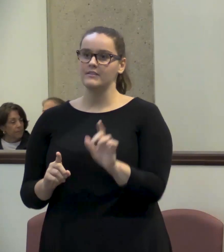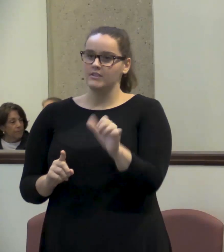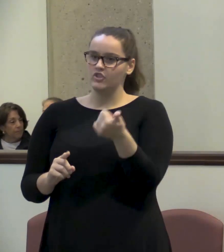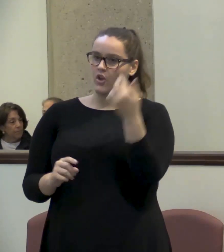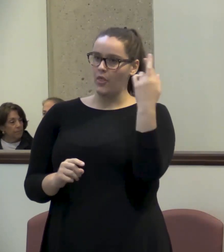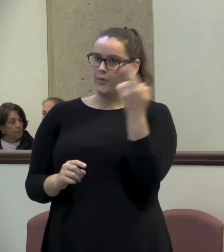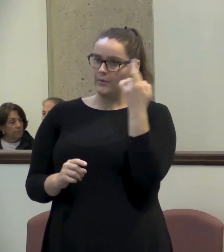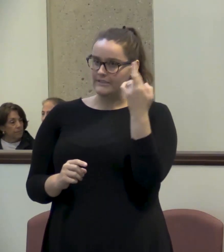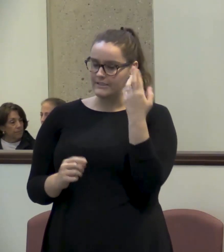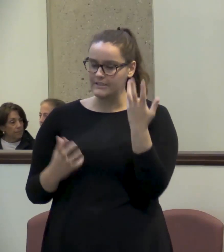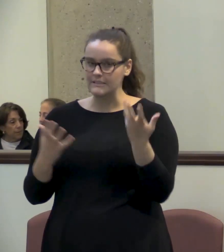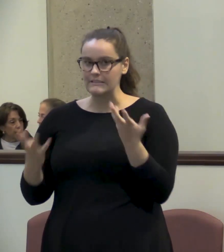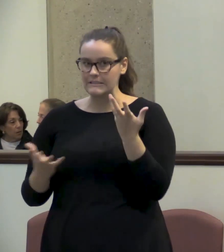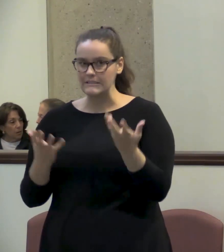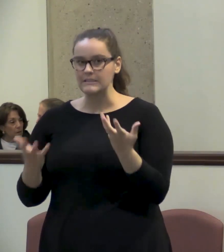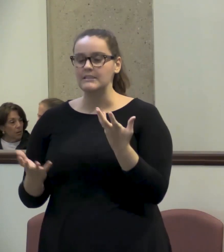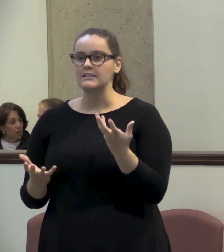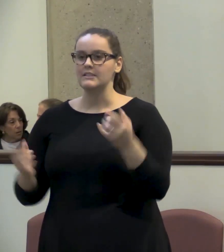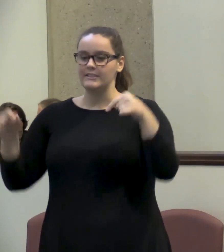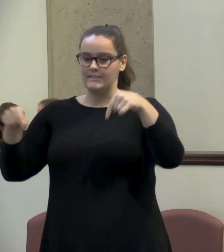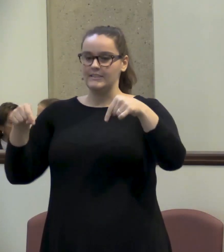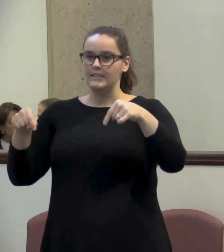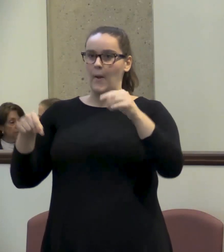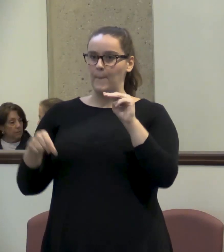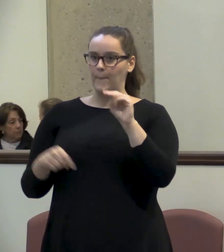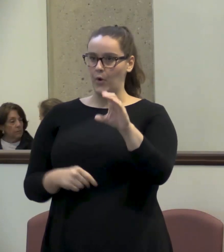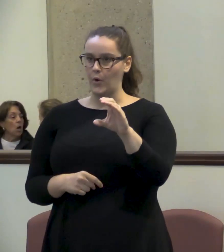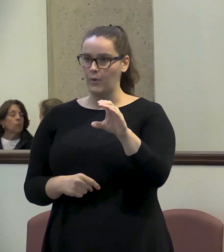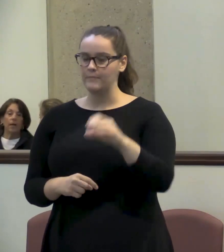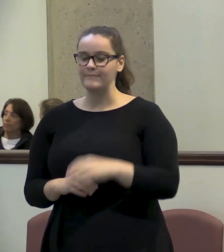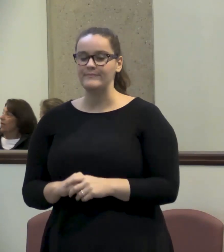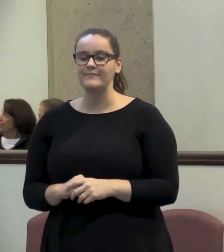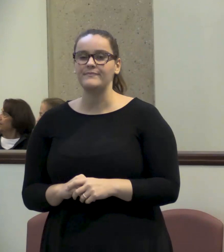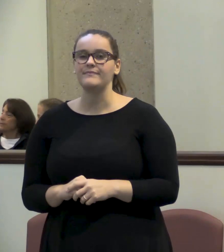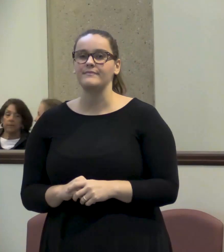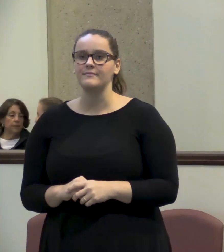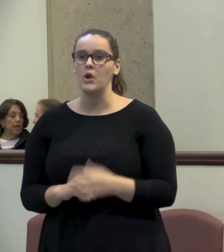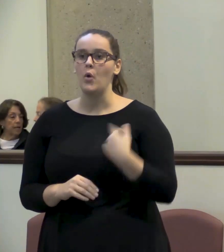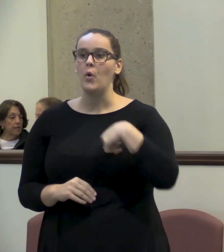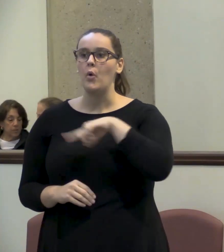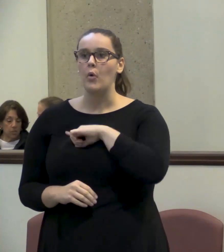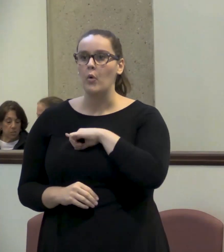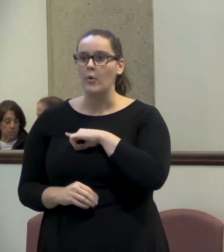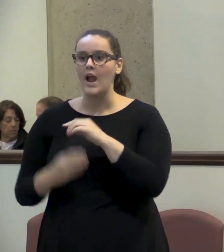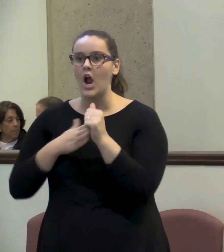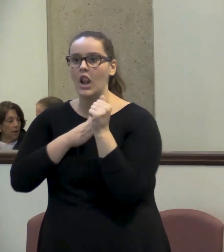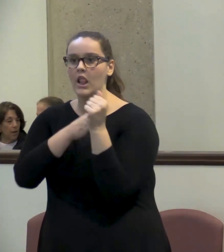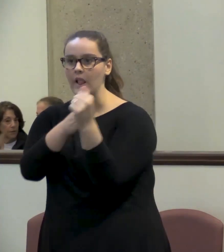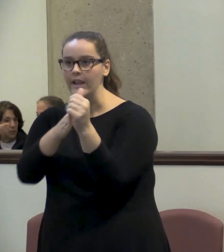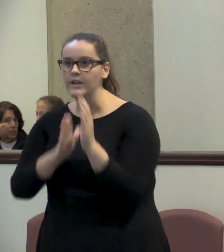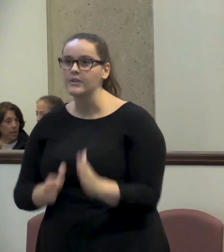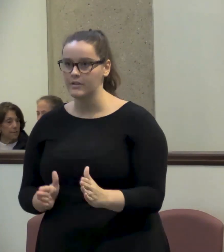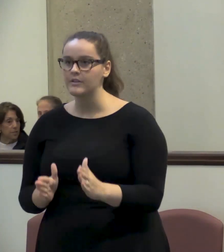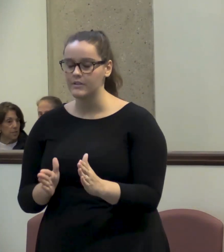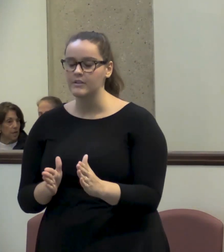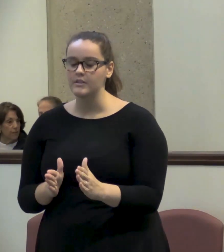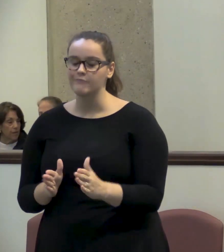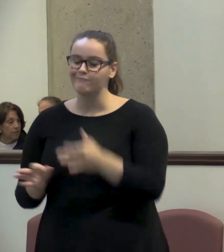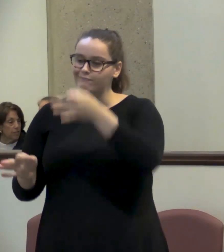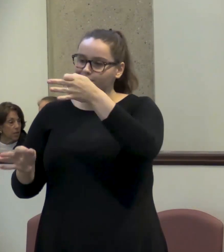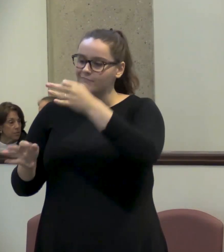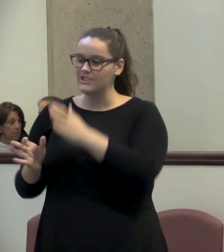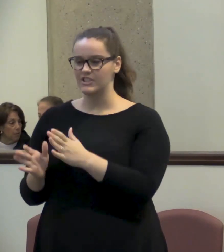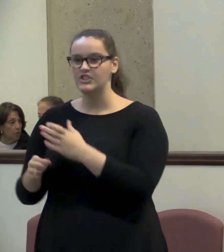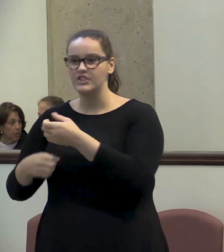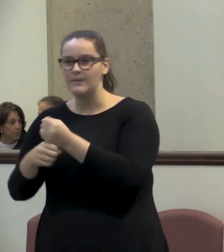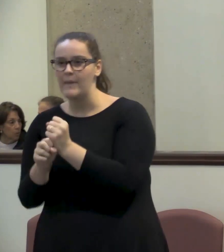together at the same moment, and that's right here in Montgomery County. We are cutting-edge leaders when it comes to decision-making and